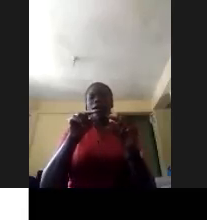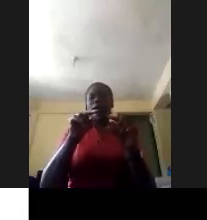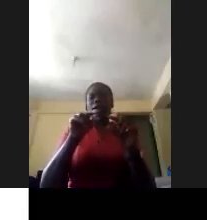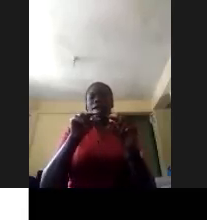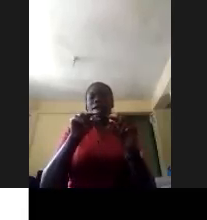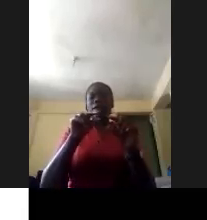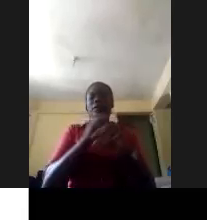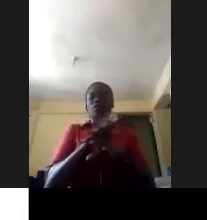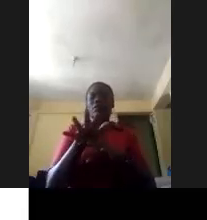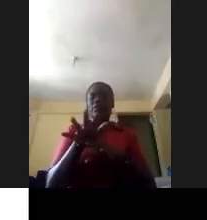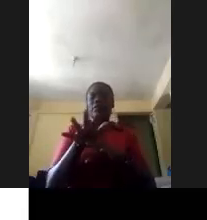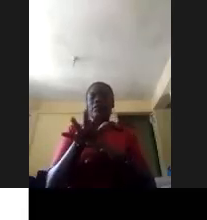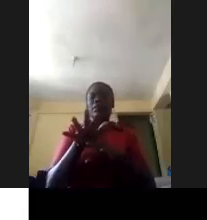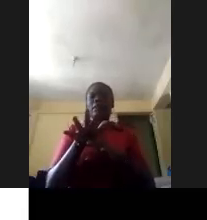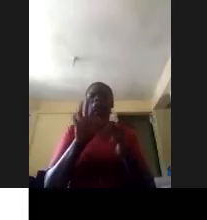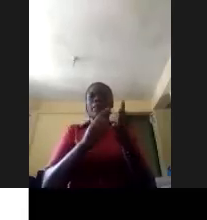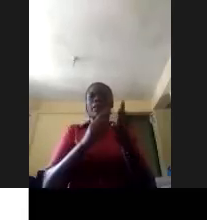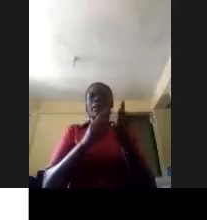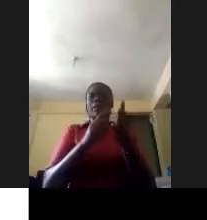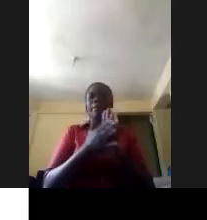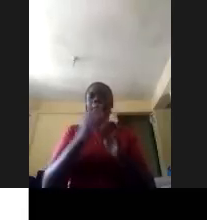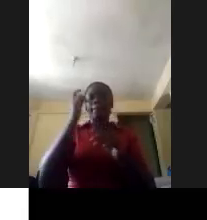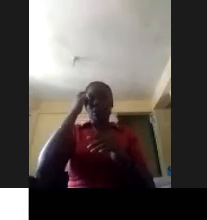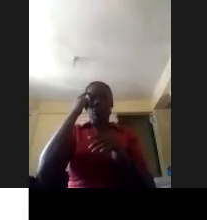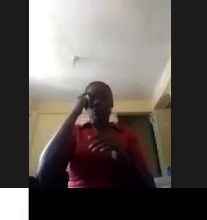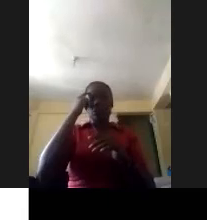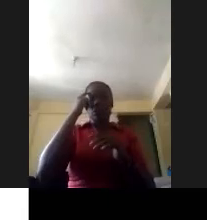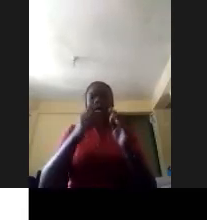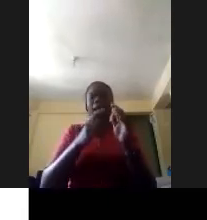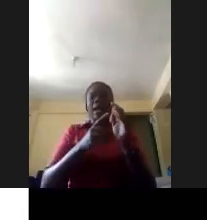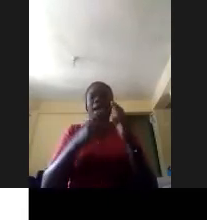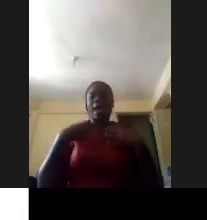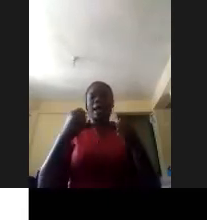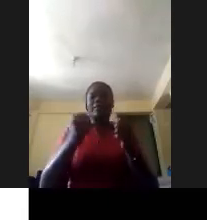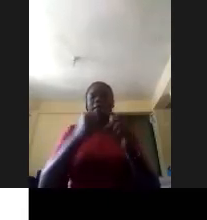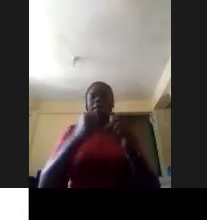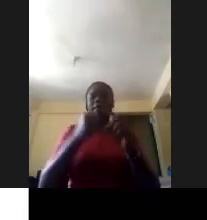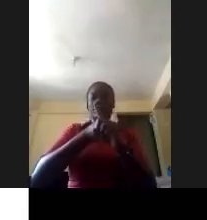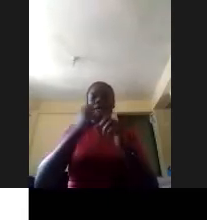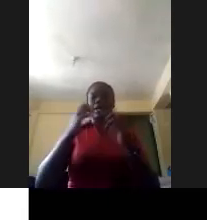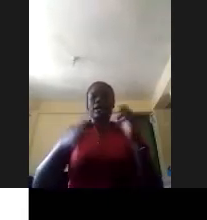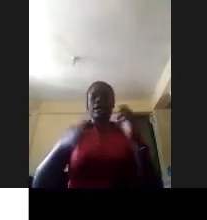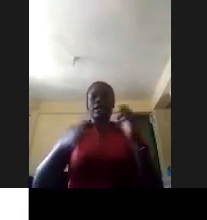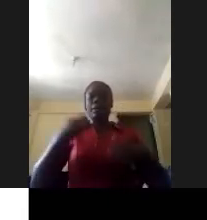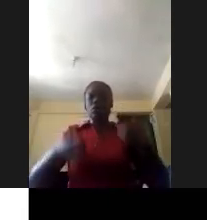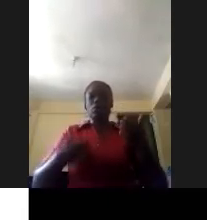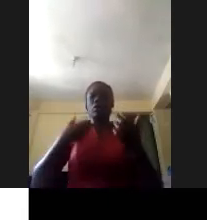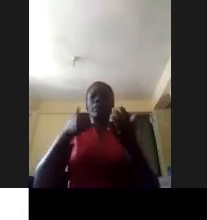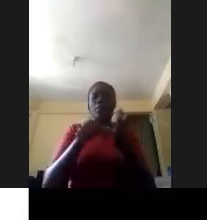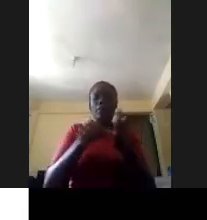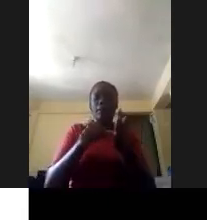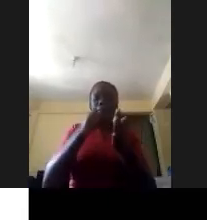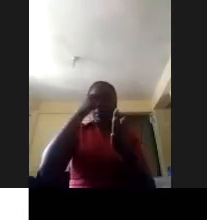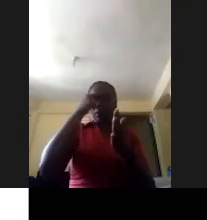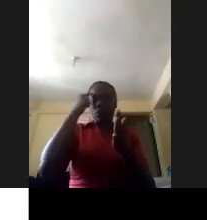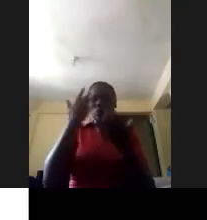influence. Yeah, becoming mini mental health advocates. So emotional disorders, because we mentioned